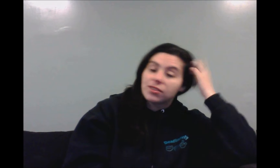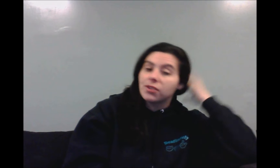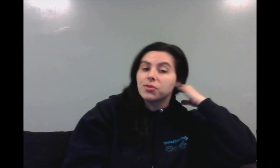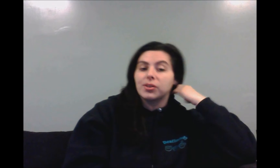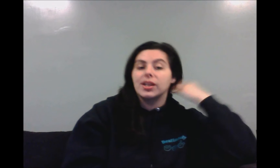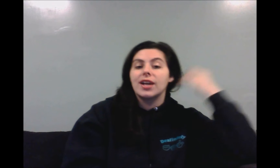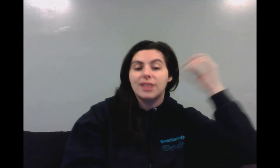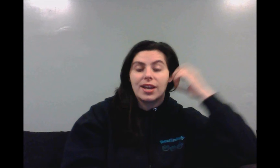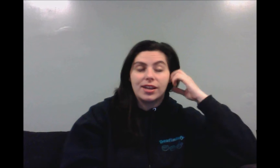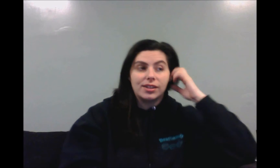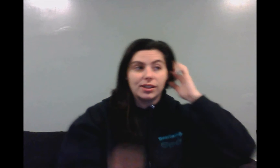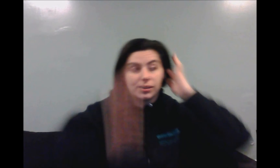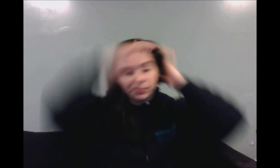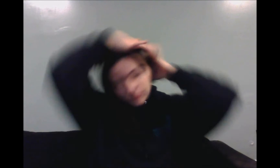It was really nice, and